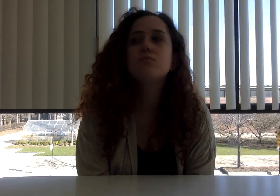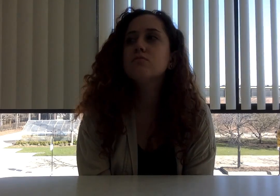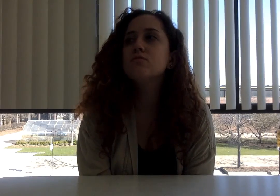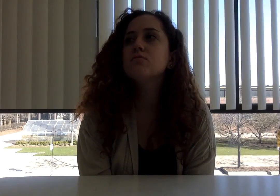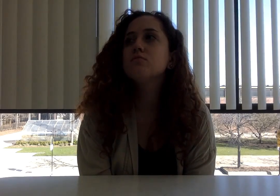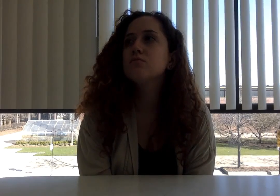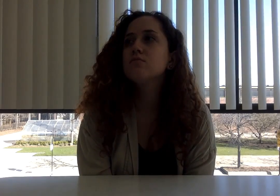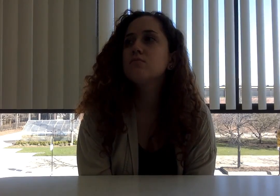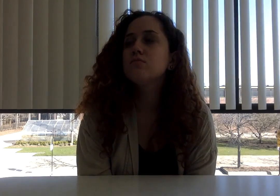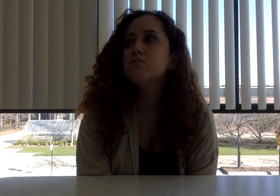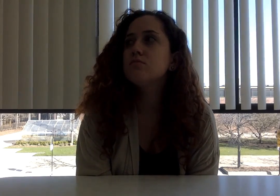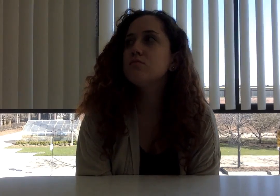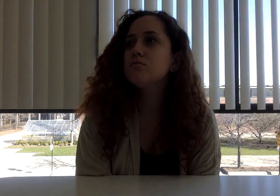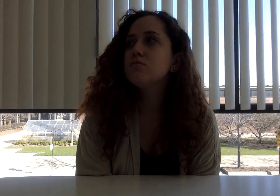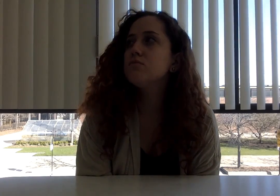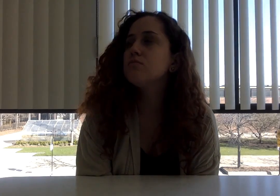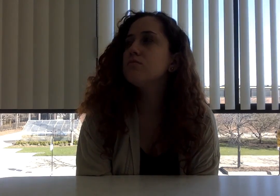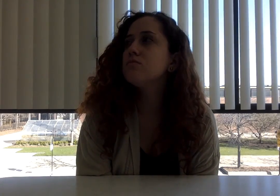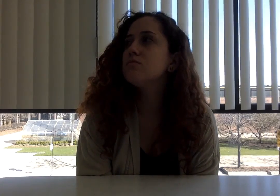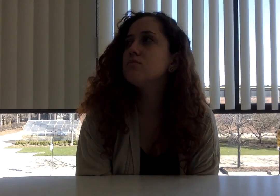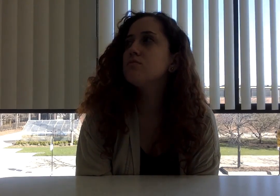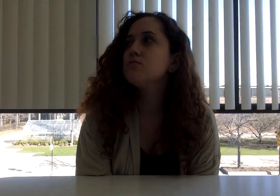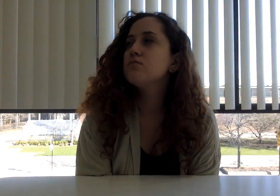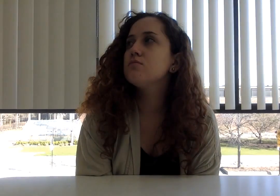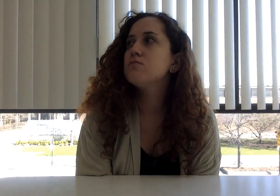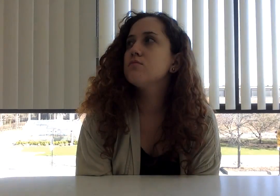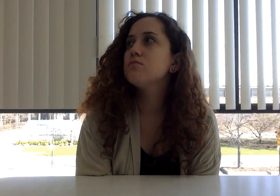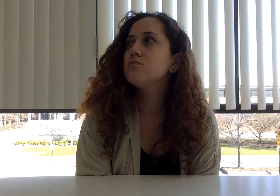We found the slope and the y-intercept. So